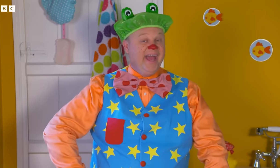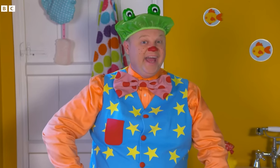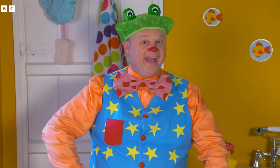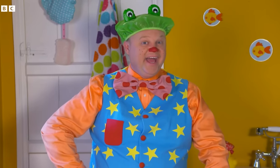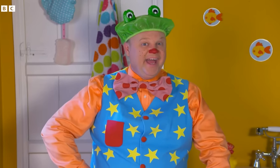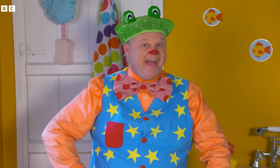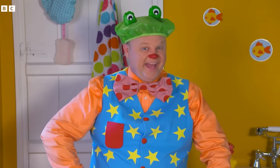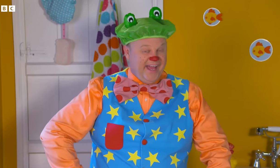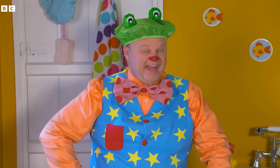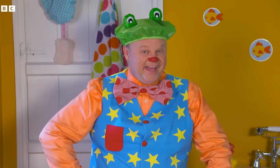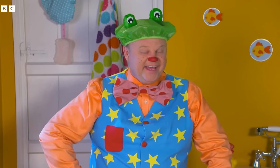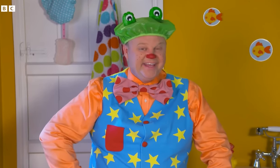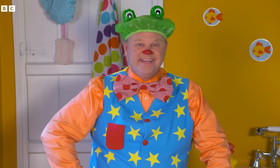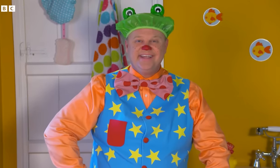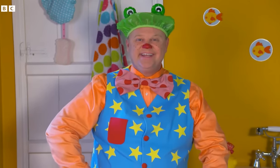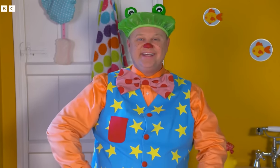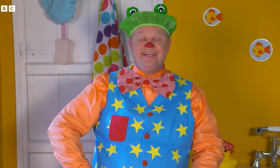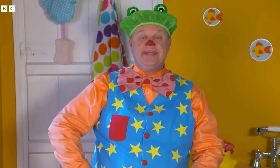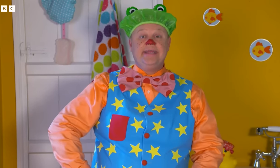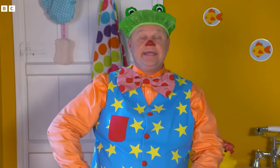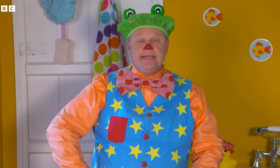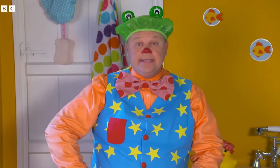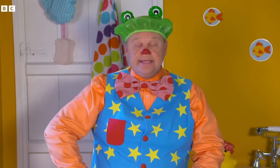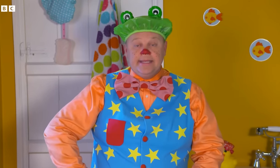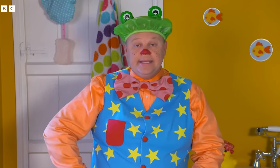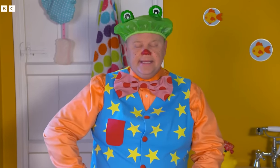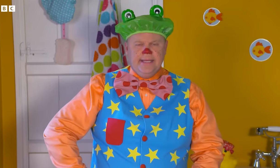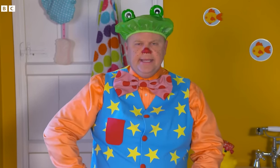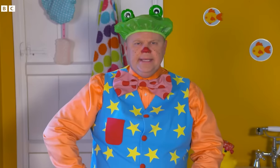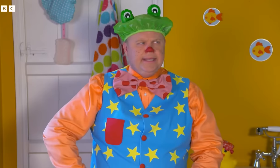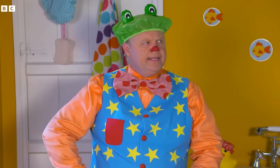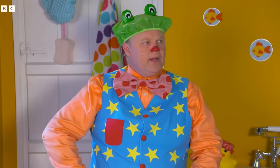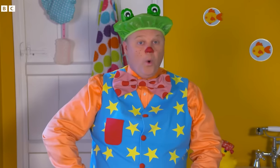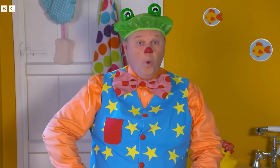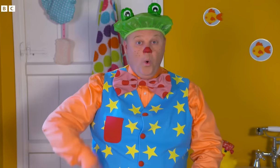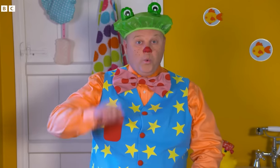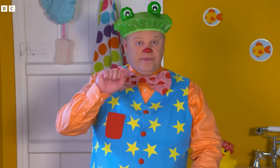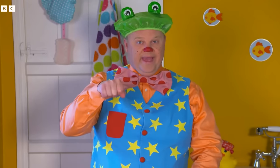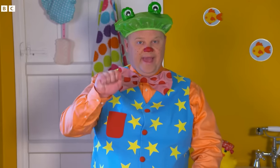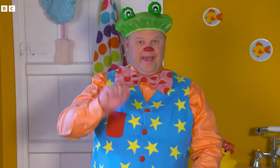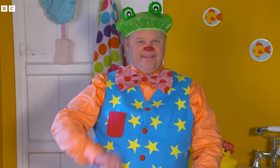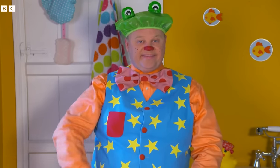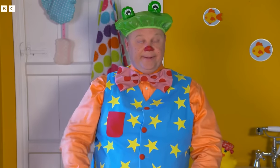Before we go, Mr. Tumble, please, could you show us a sign for frog? Oh, yes.